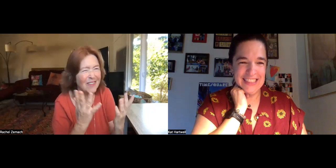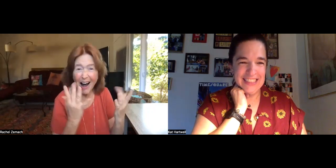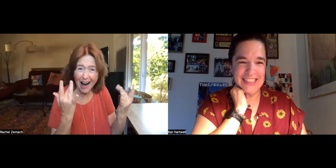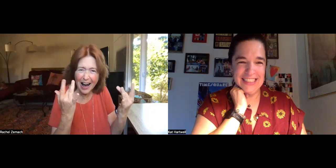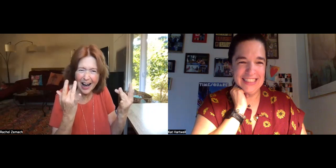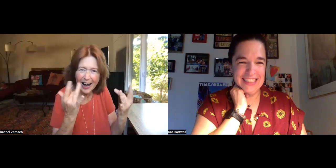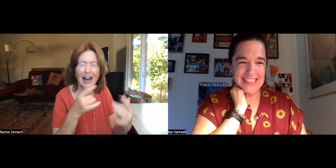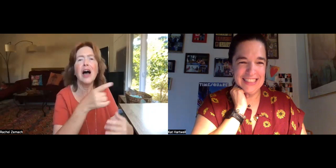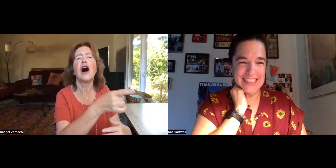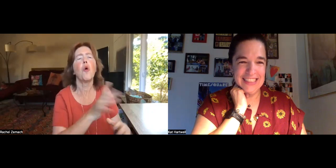What?